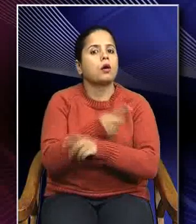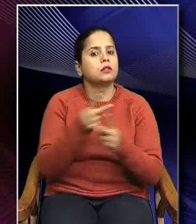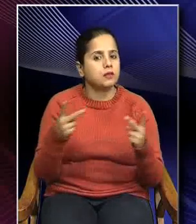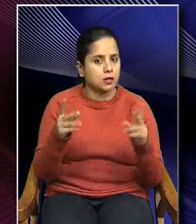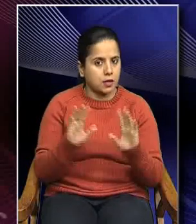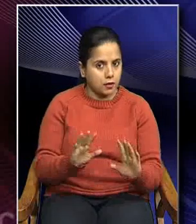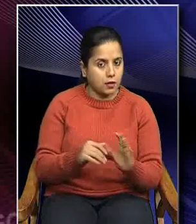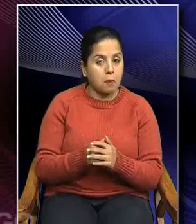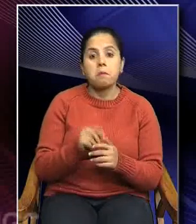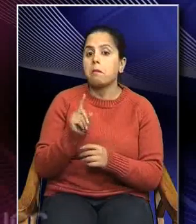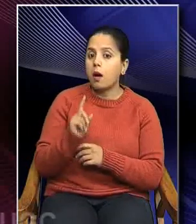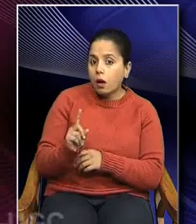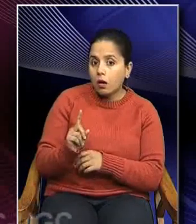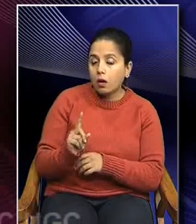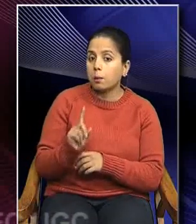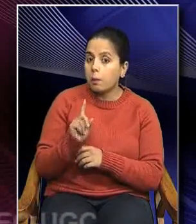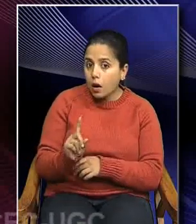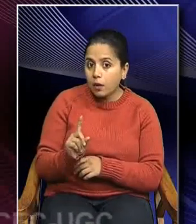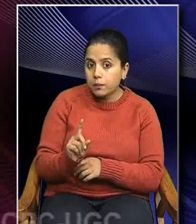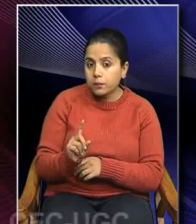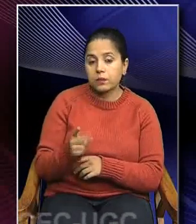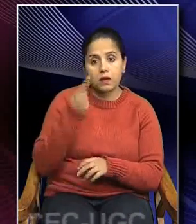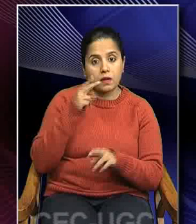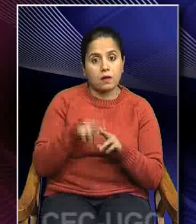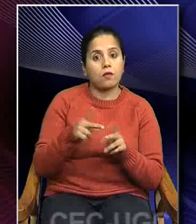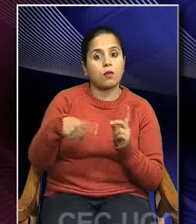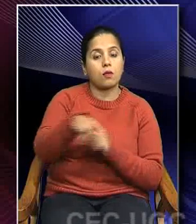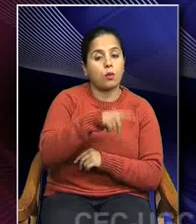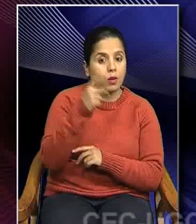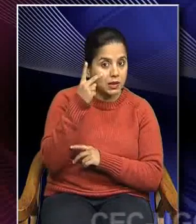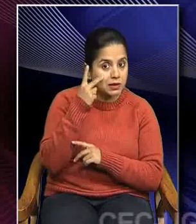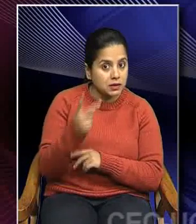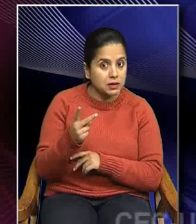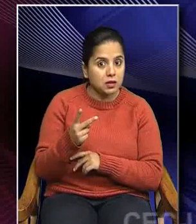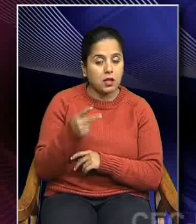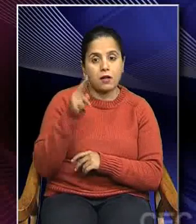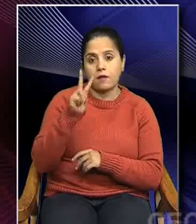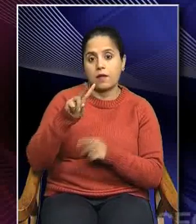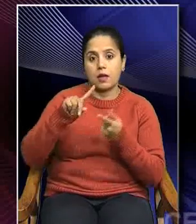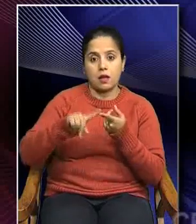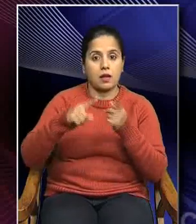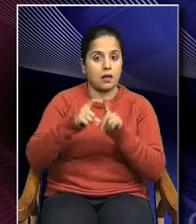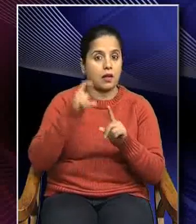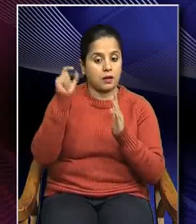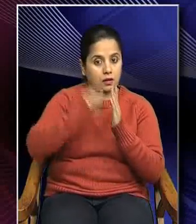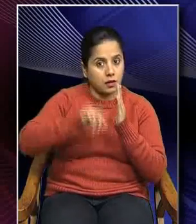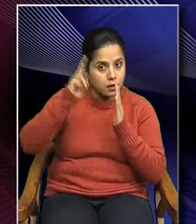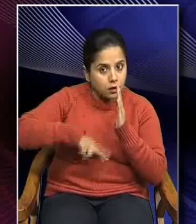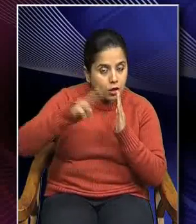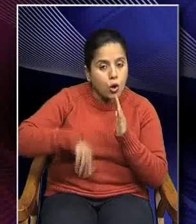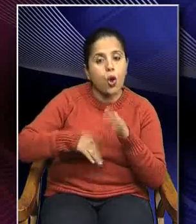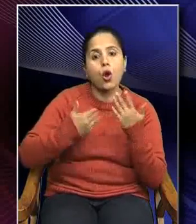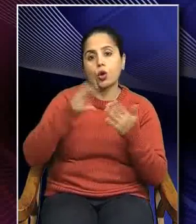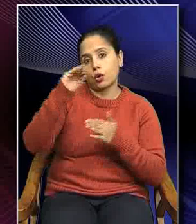right? Yet, if you look at the Vedic literature or the corpus